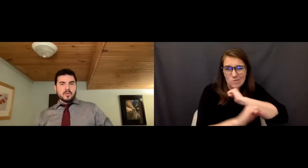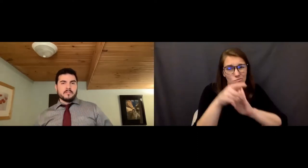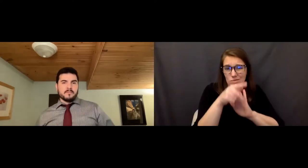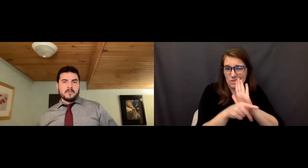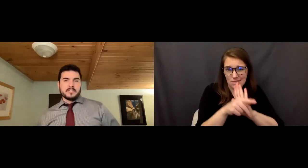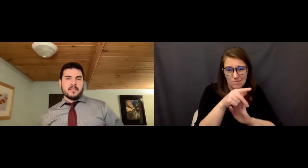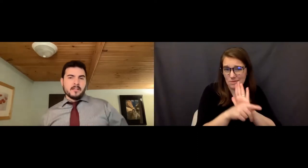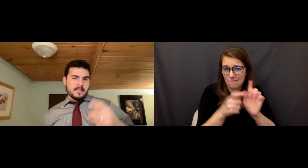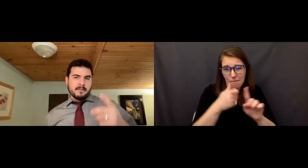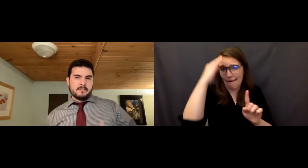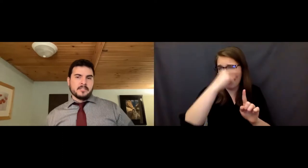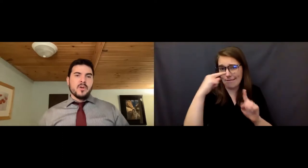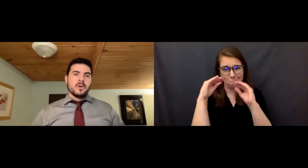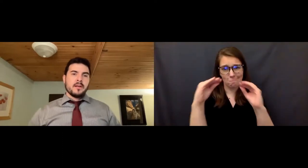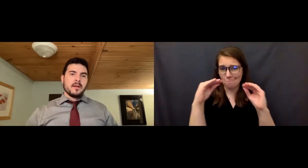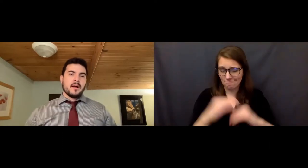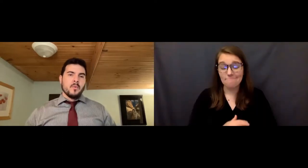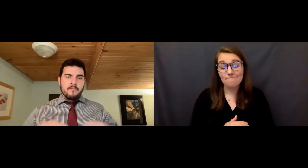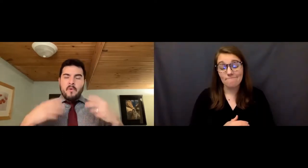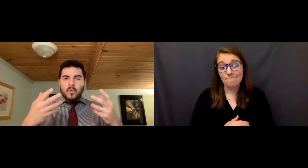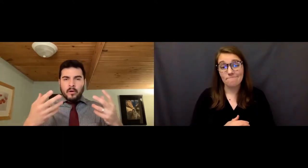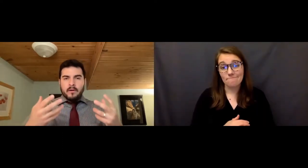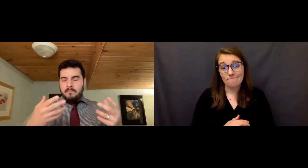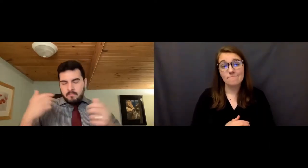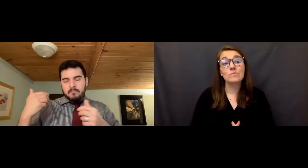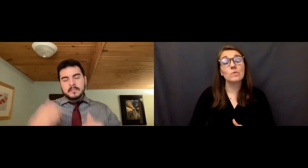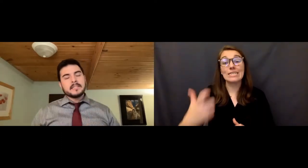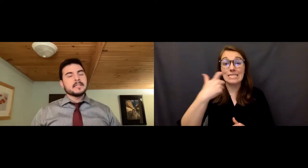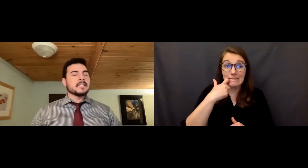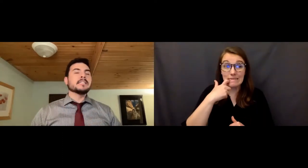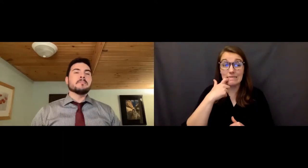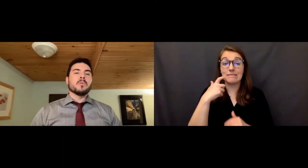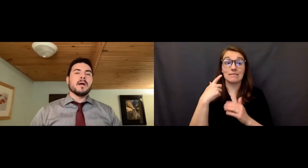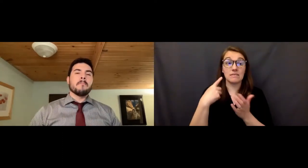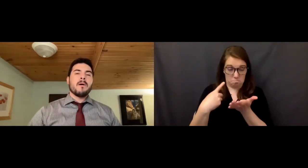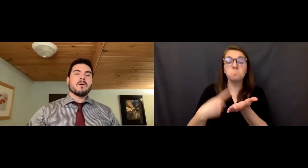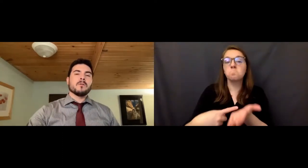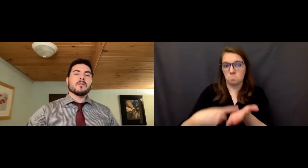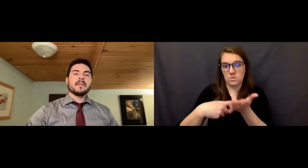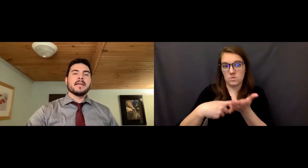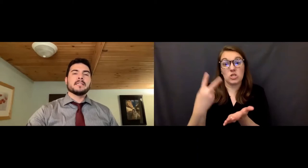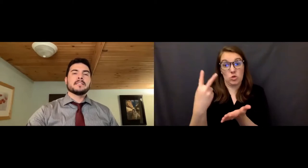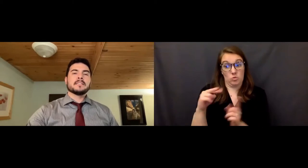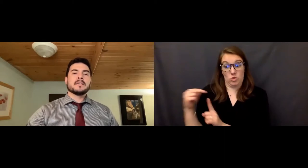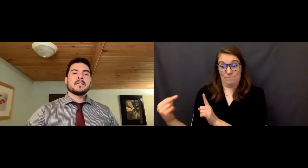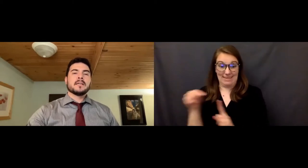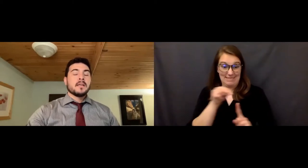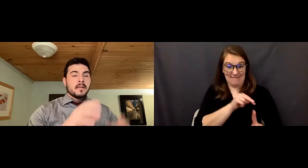the two quarters of Christian theology that I just noted, a way forward, listening, attending to Pope John Paul could look like